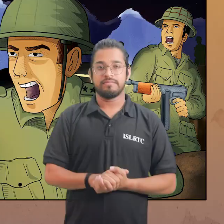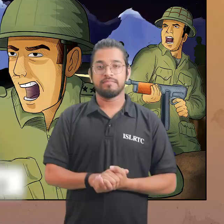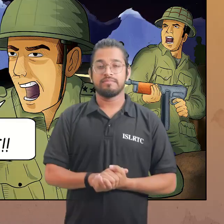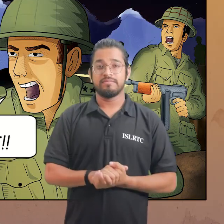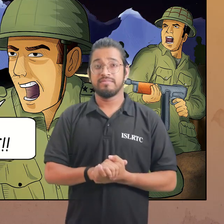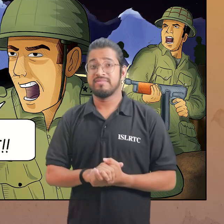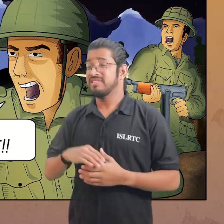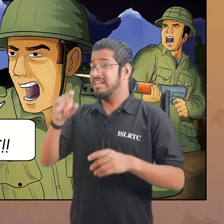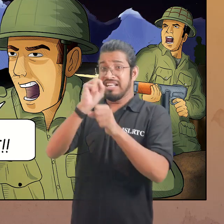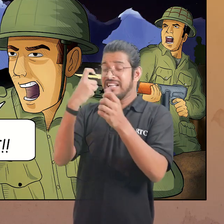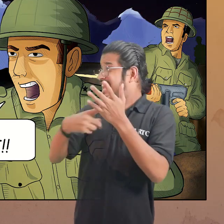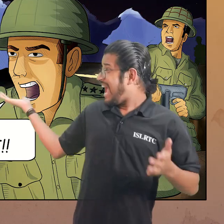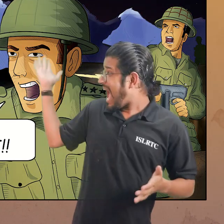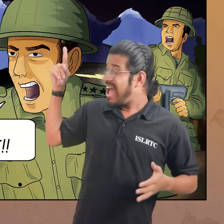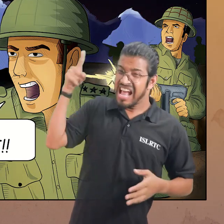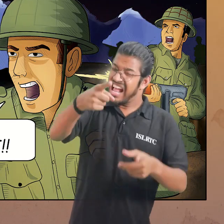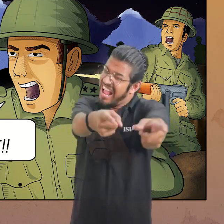bunkers.